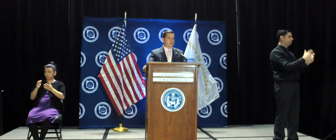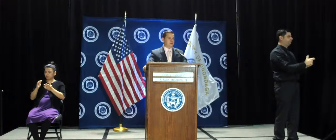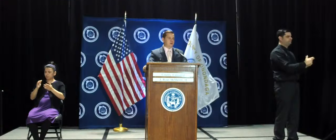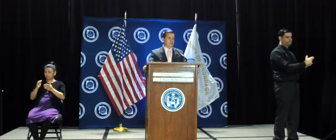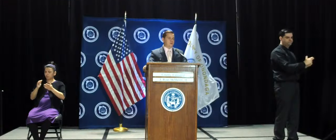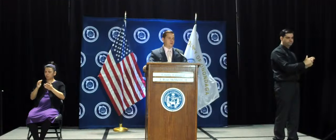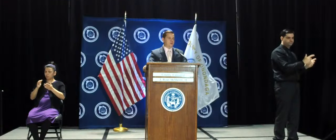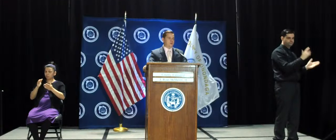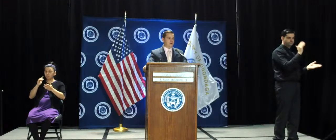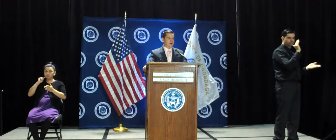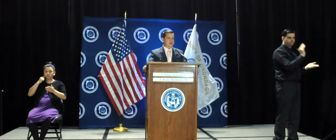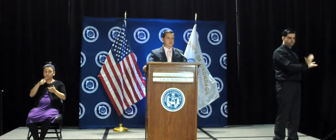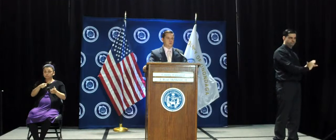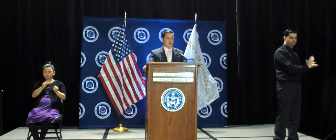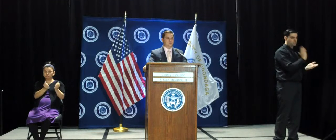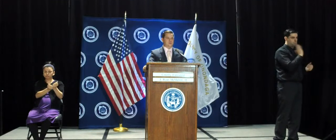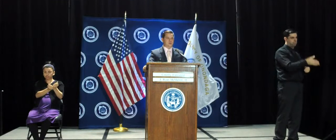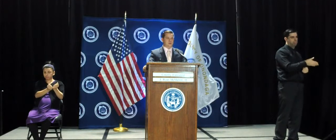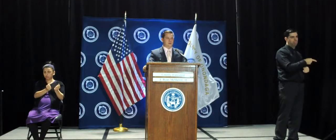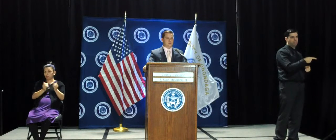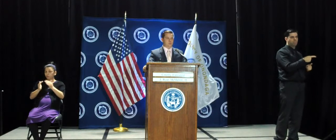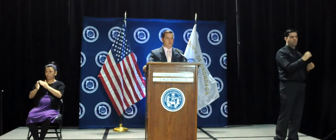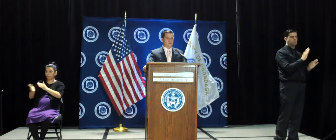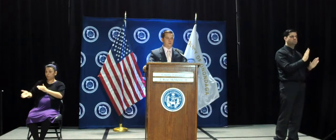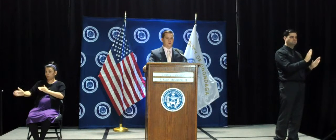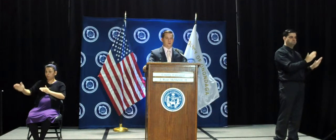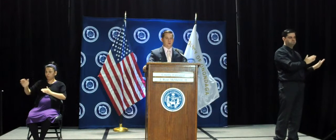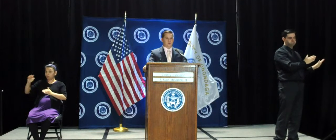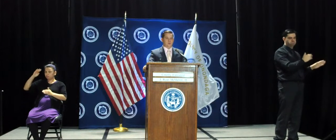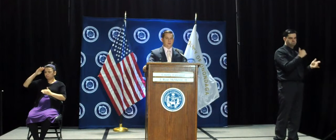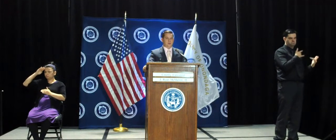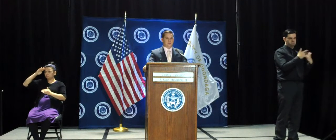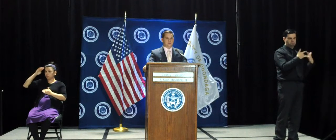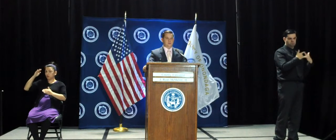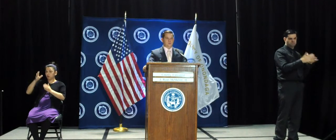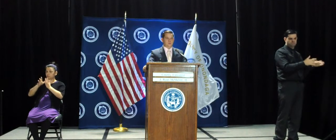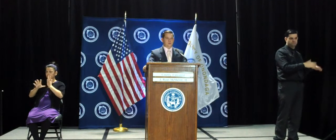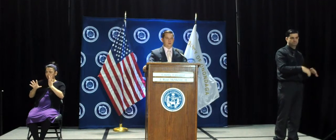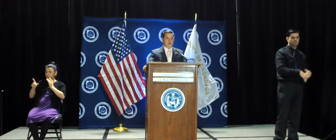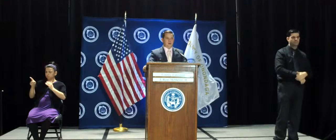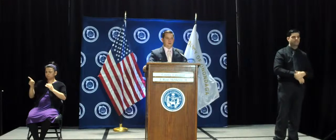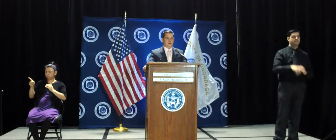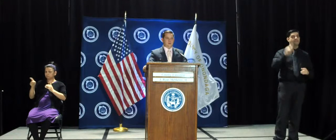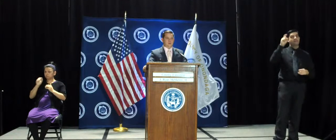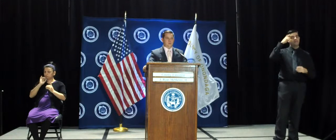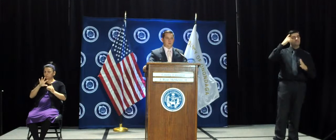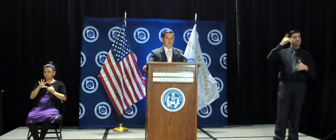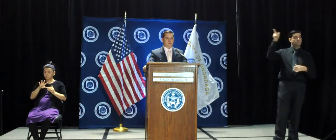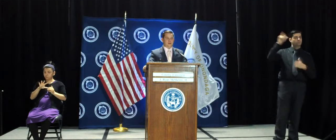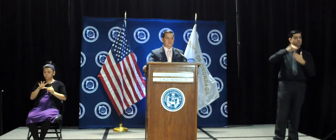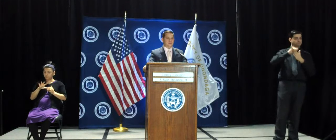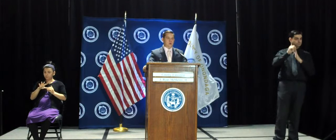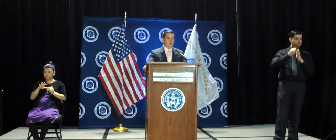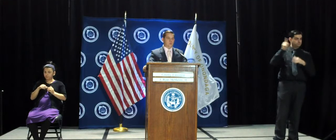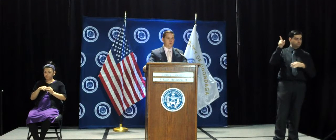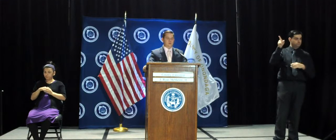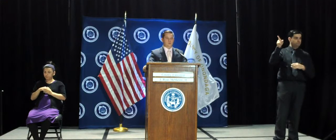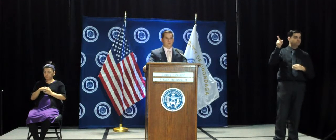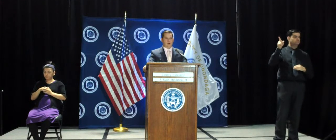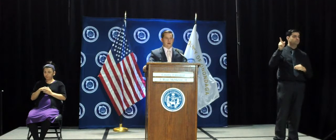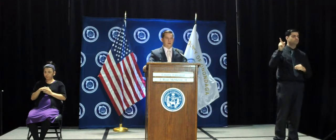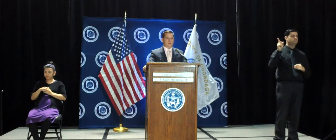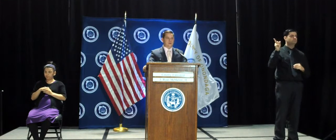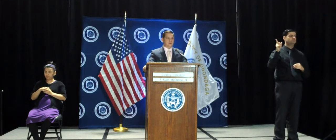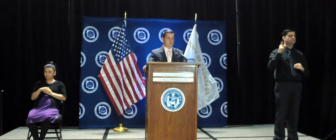the governor asked a question today at his briefing related to when you look at zones